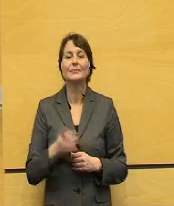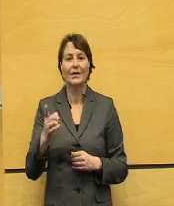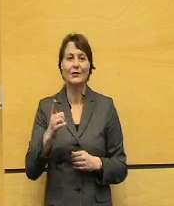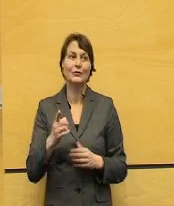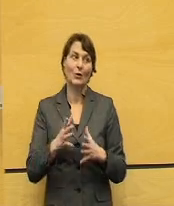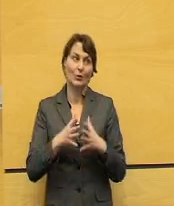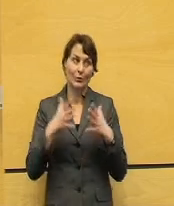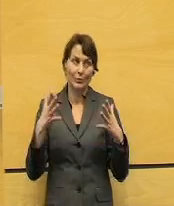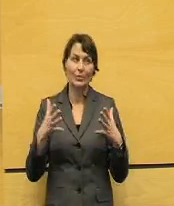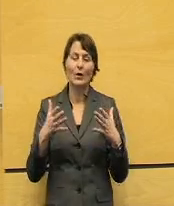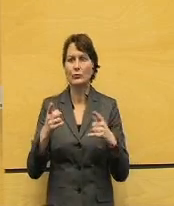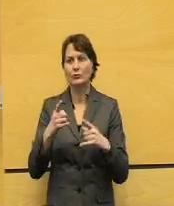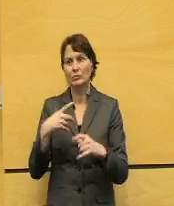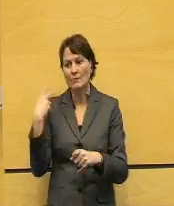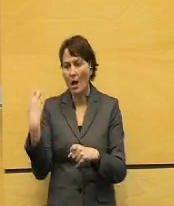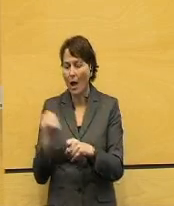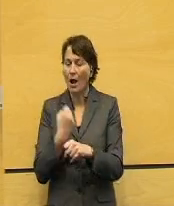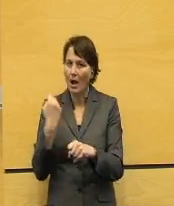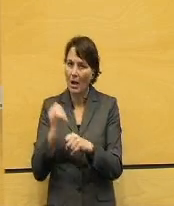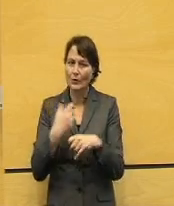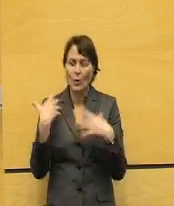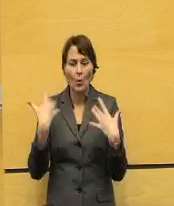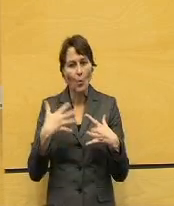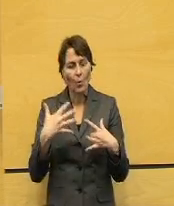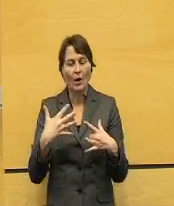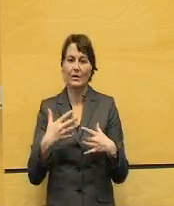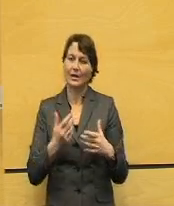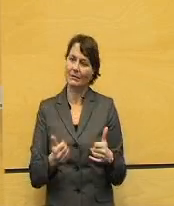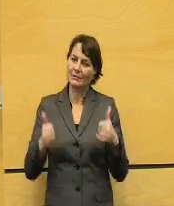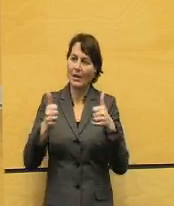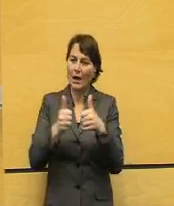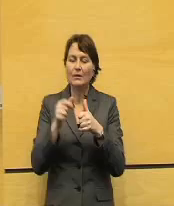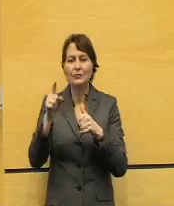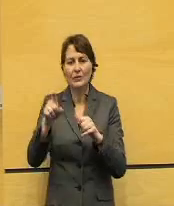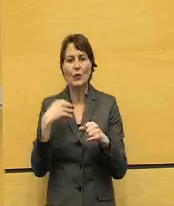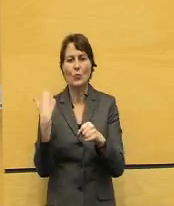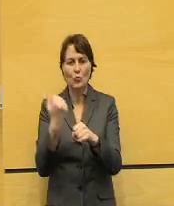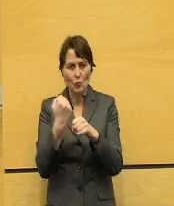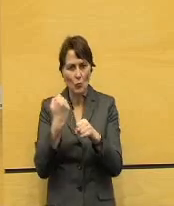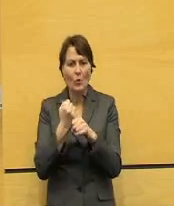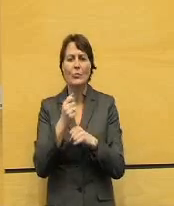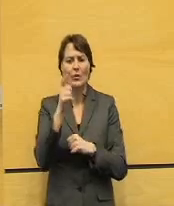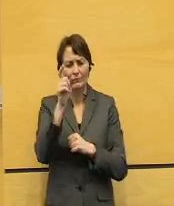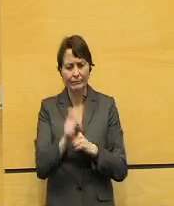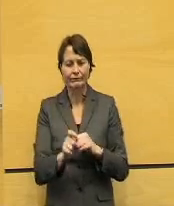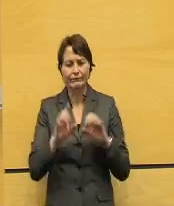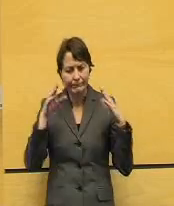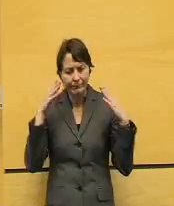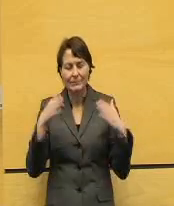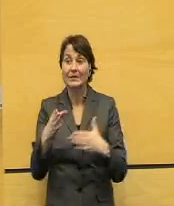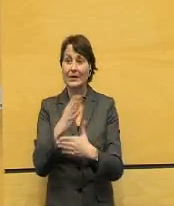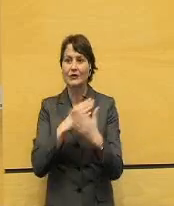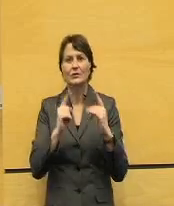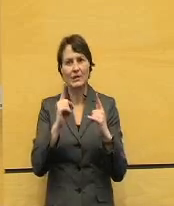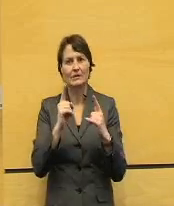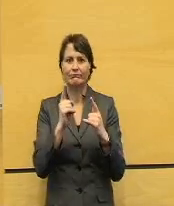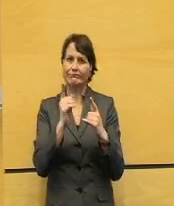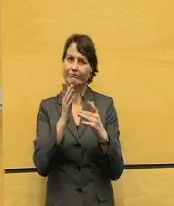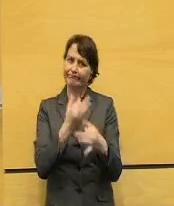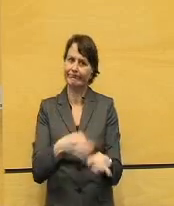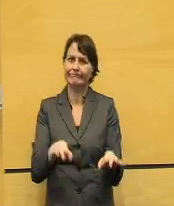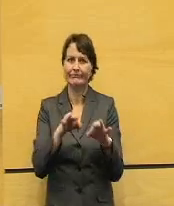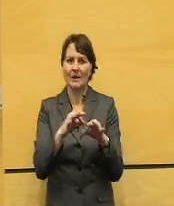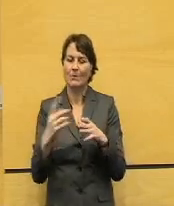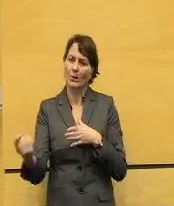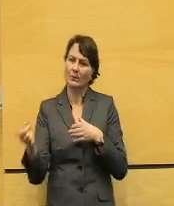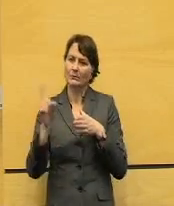and hard-working colleague at my ministry, working on persons with disabilities, and is a key person on